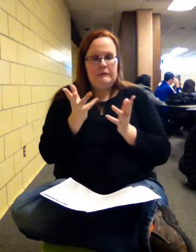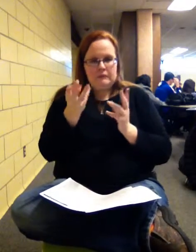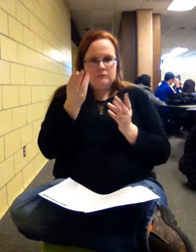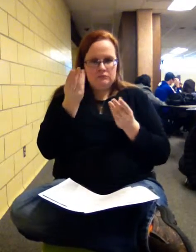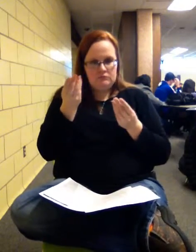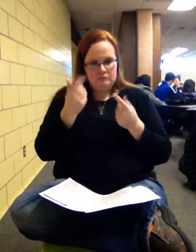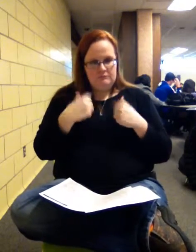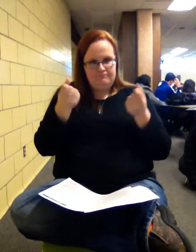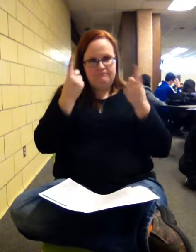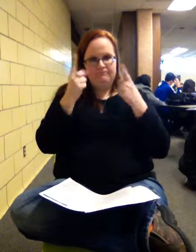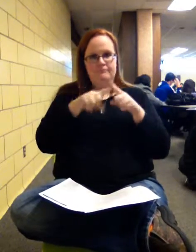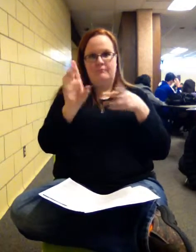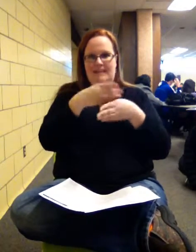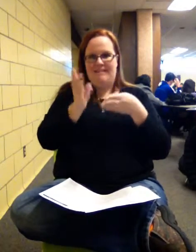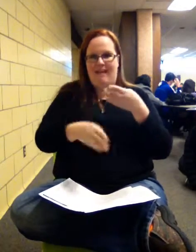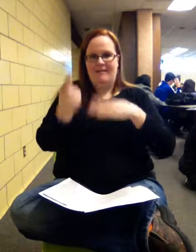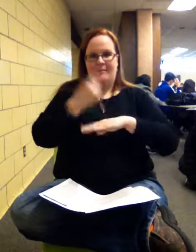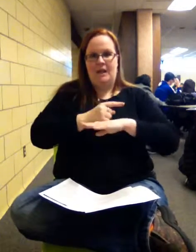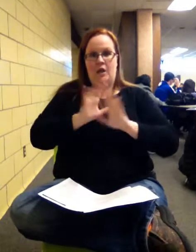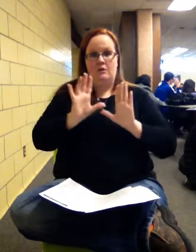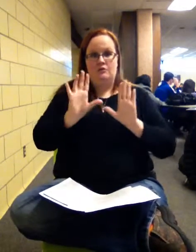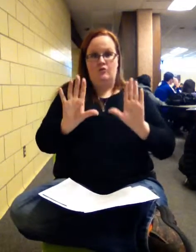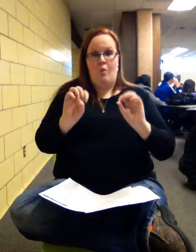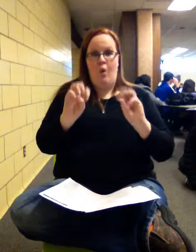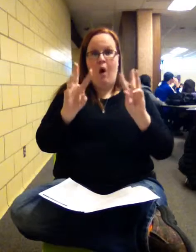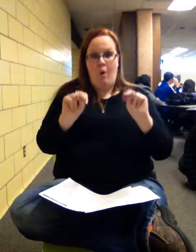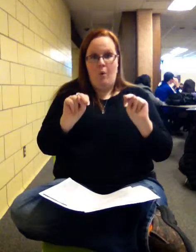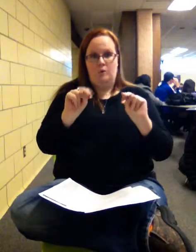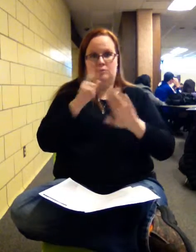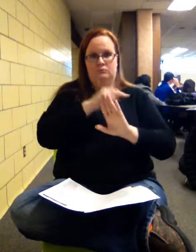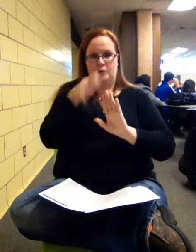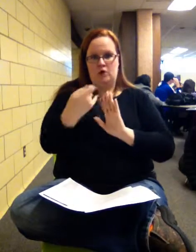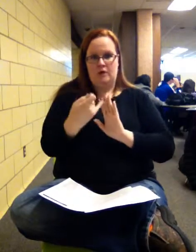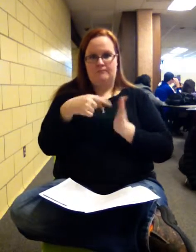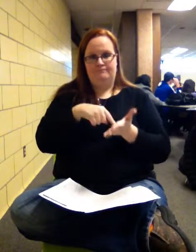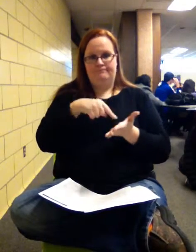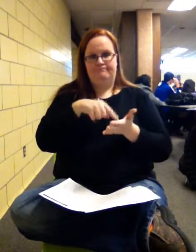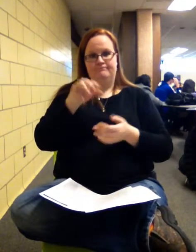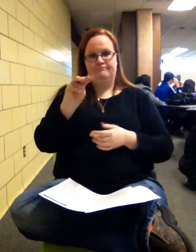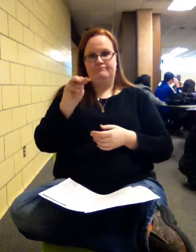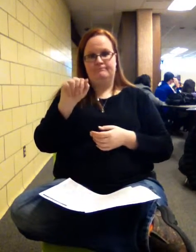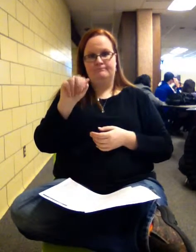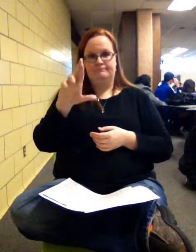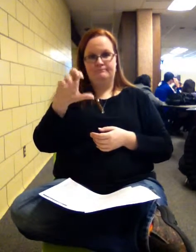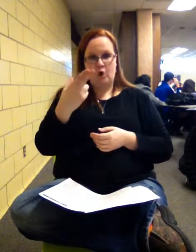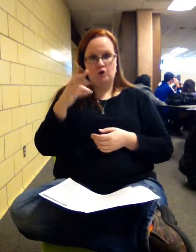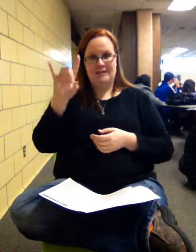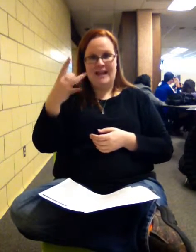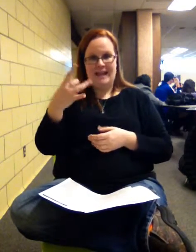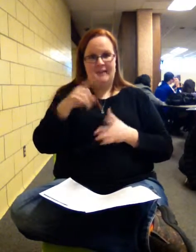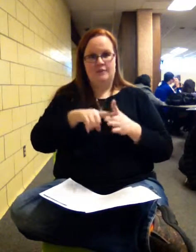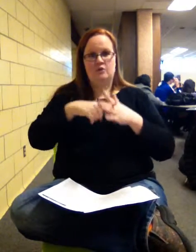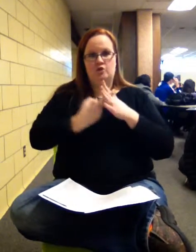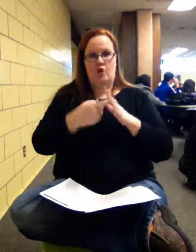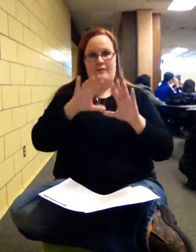I'm saying at the end of the day, do your own project. I'm saying it's due March 8th at the beginning of class. And the reason I say at the beginning